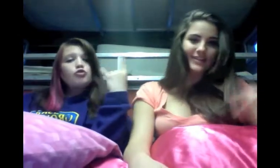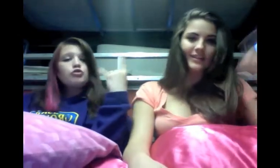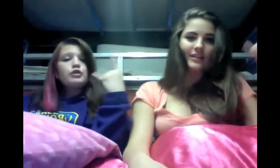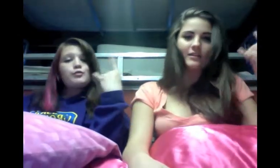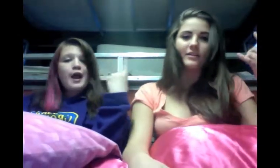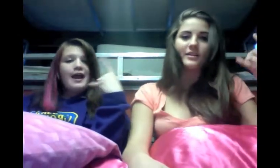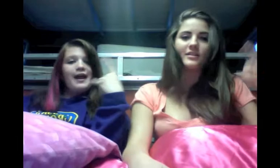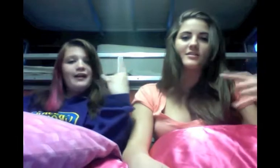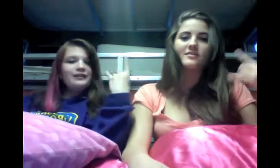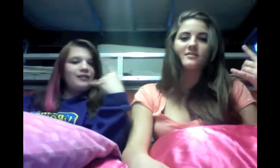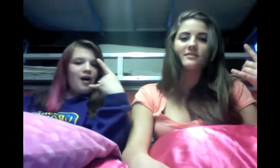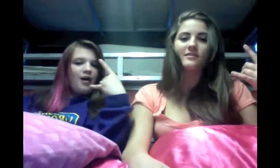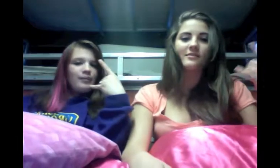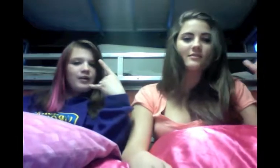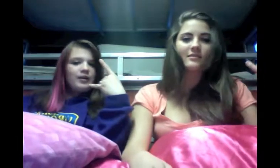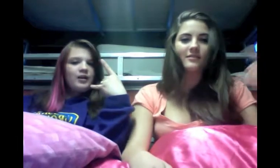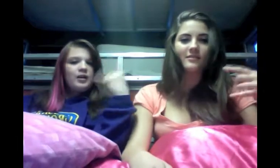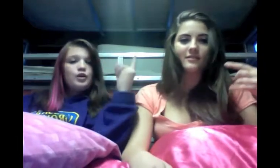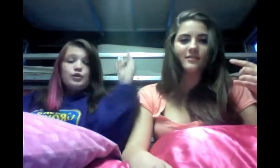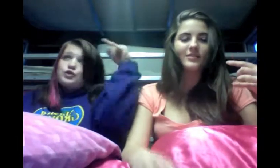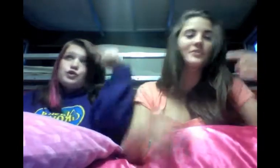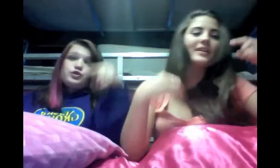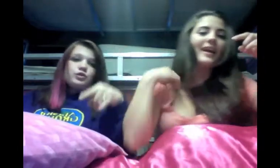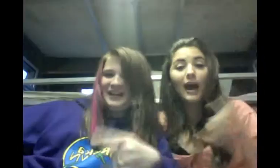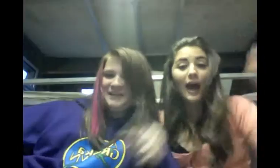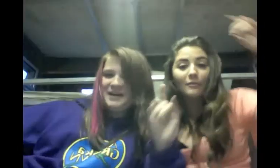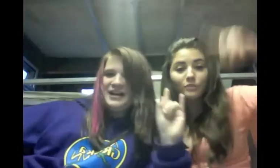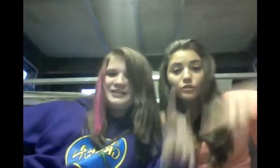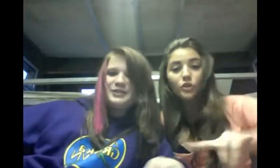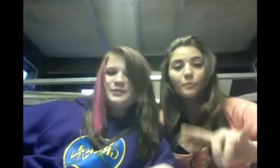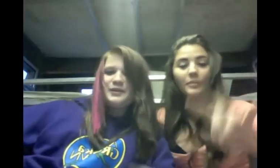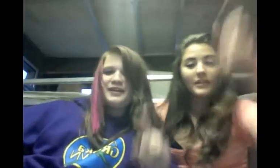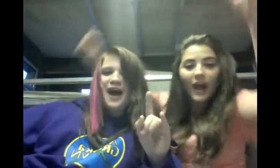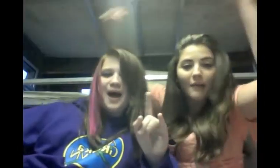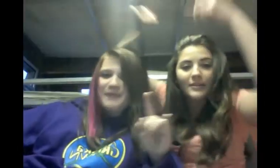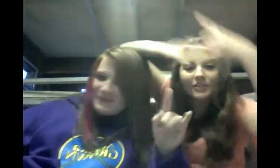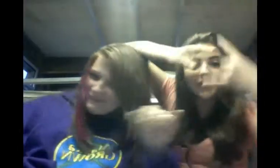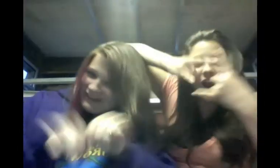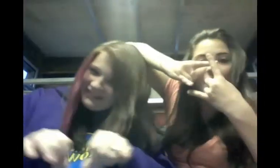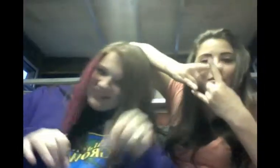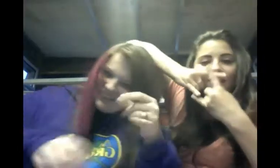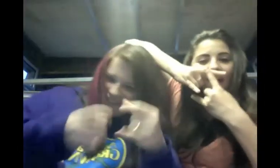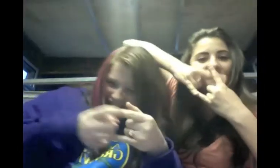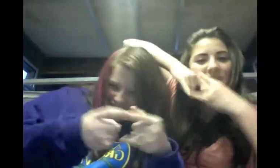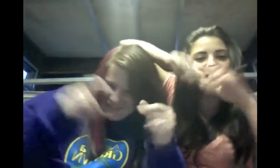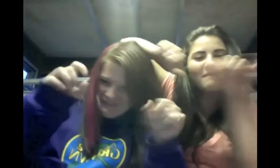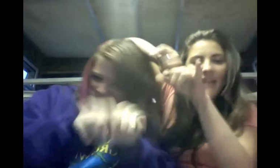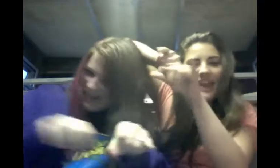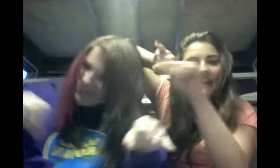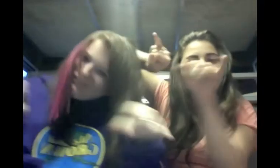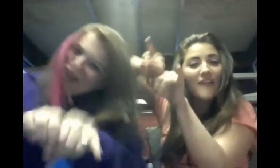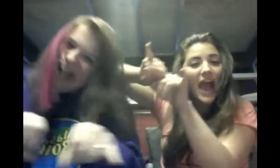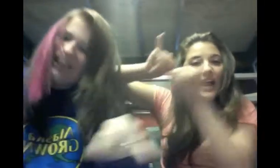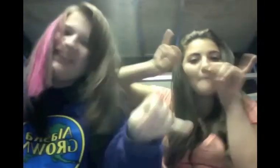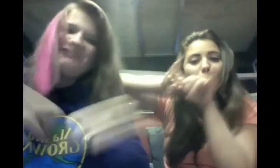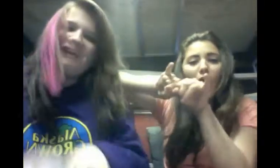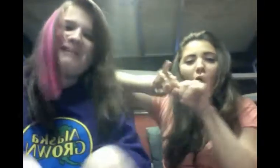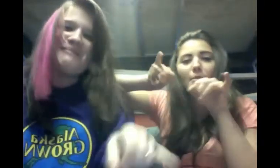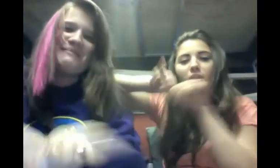Totally red llama. Let's just do it again. I'm a super llama. Drama llama. Big fat mama